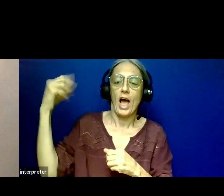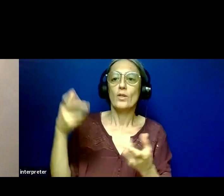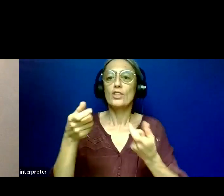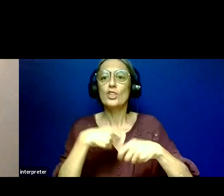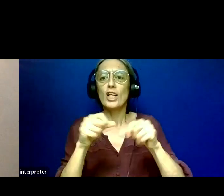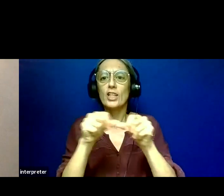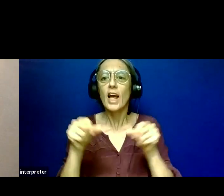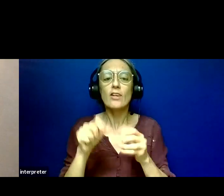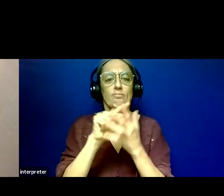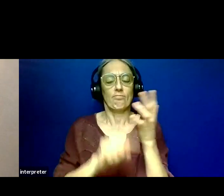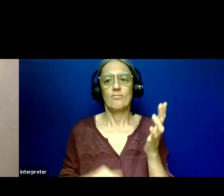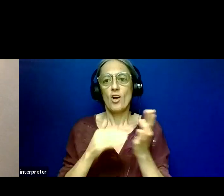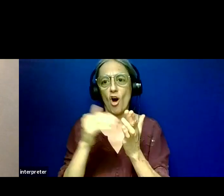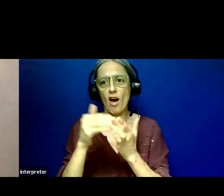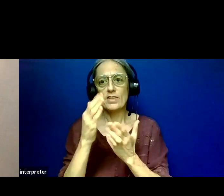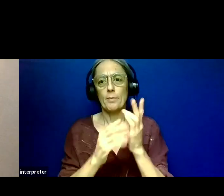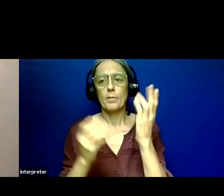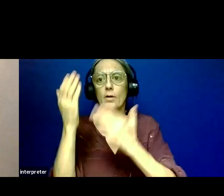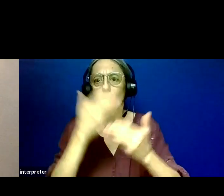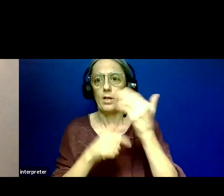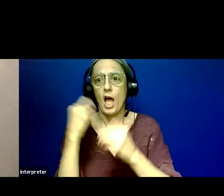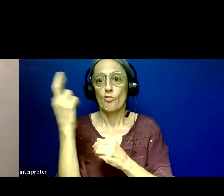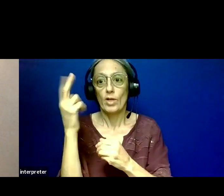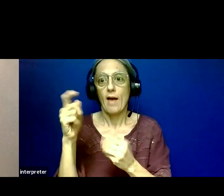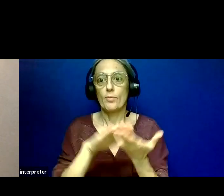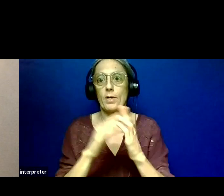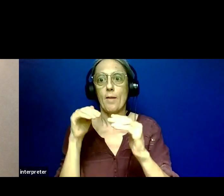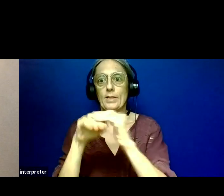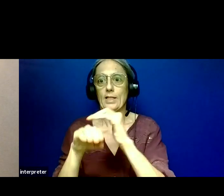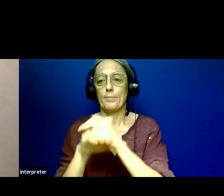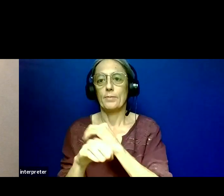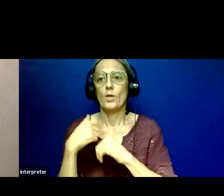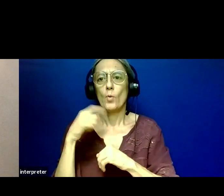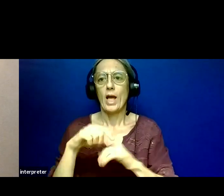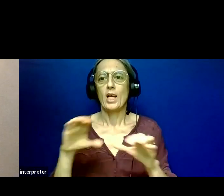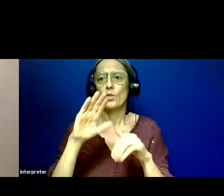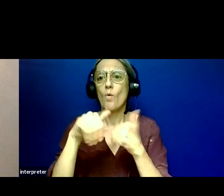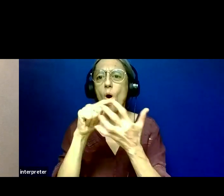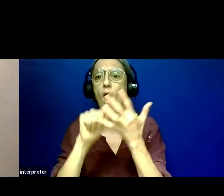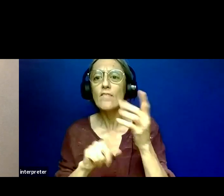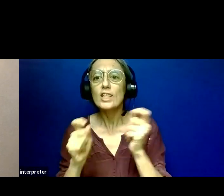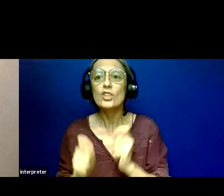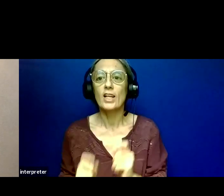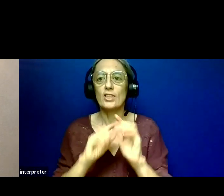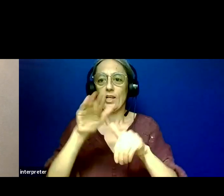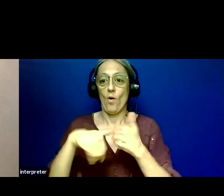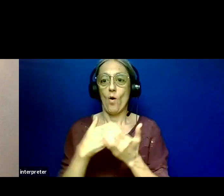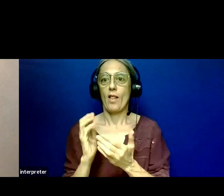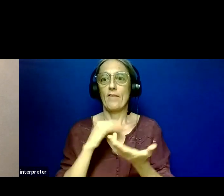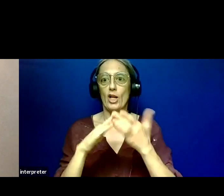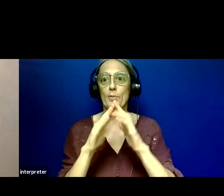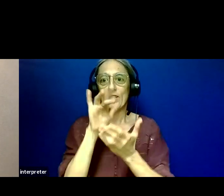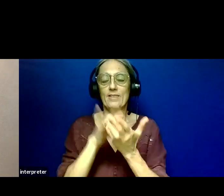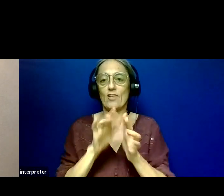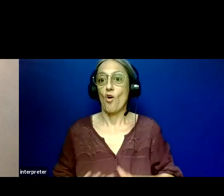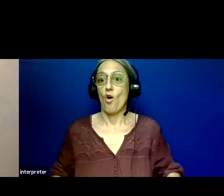are areas that are often missed and they have to be accessible. We had to do all of these changes in all of our community centers.